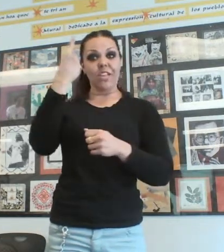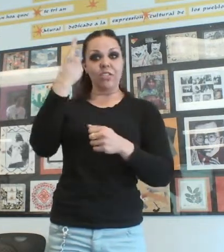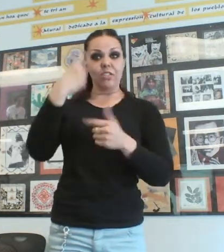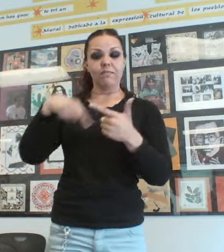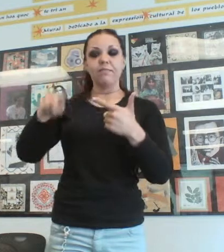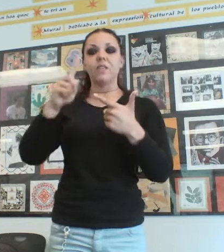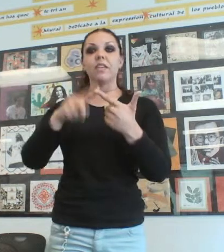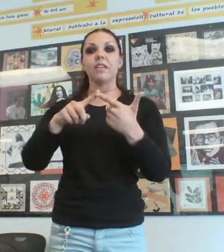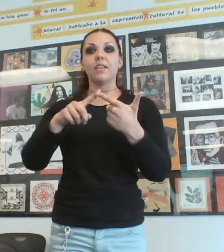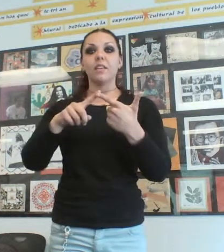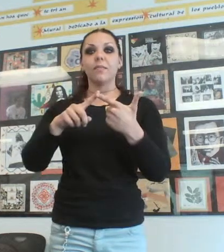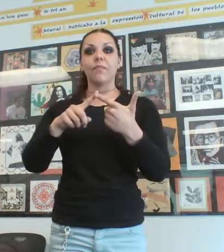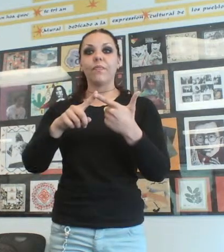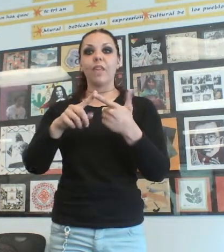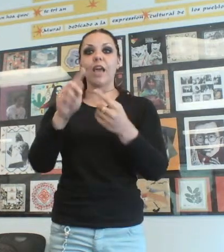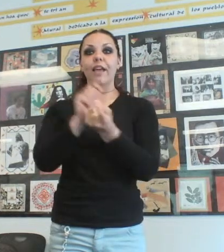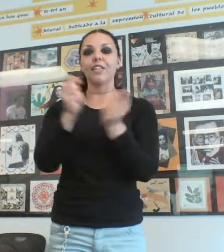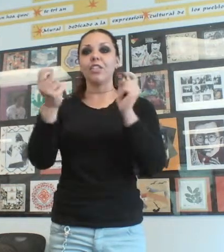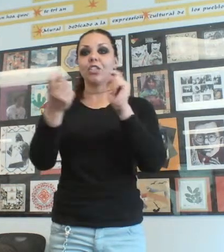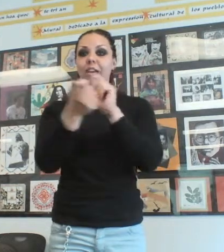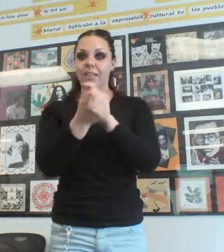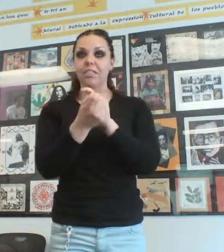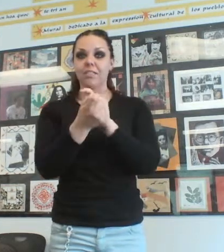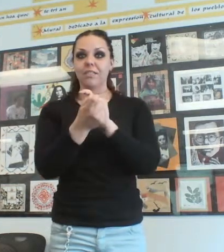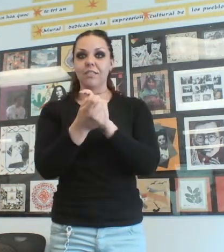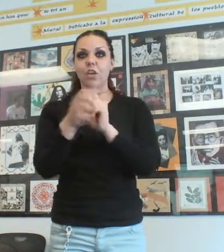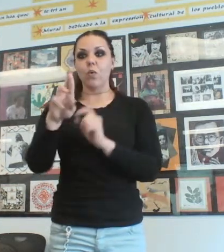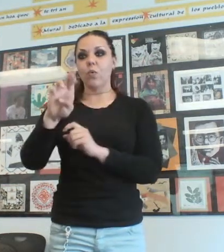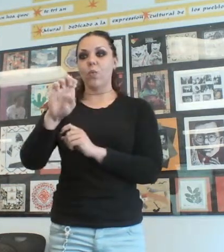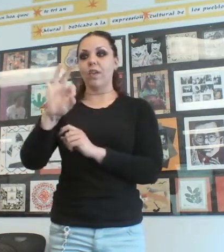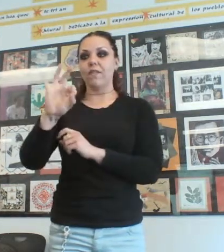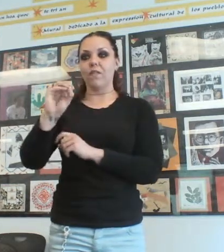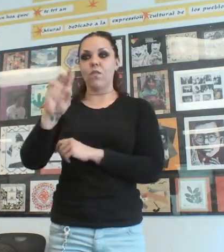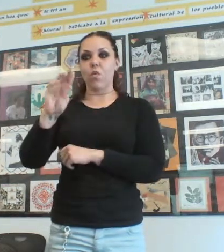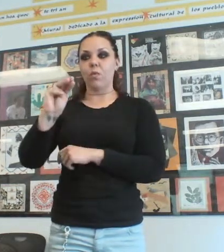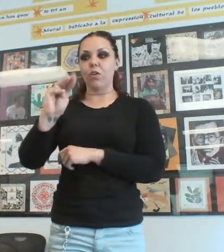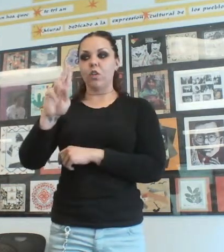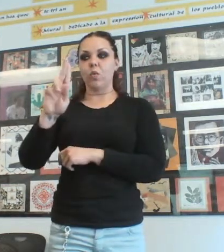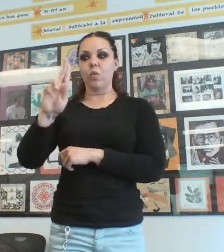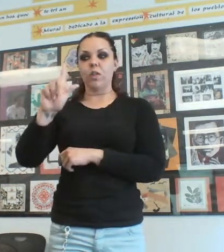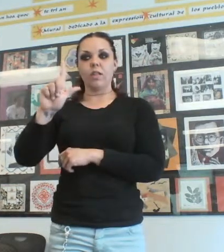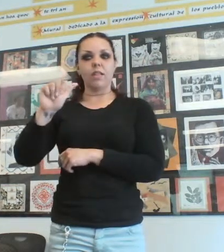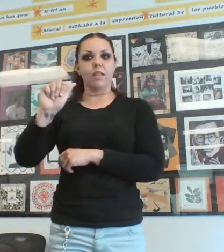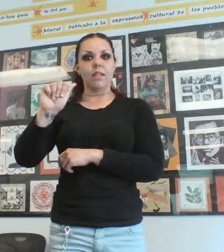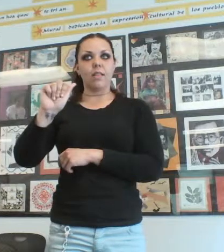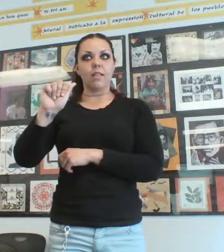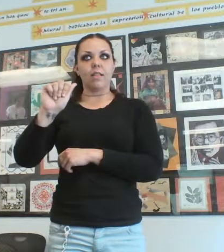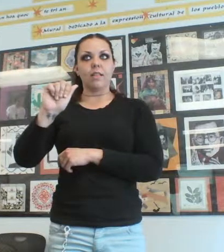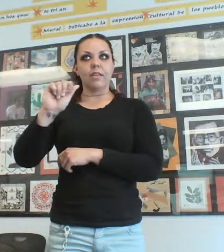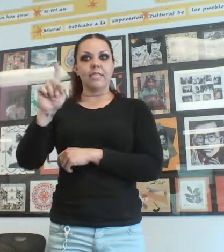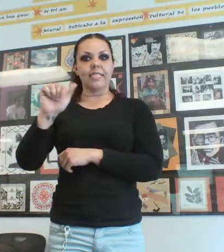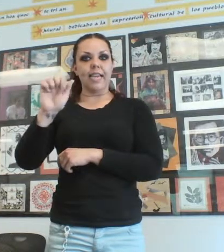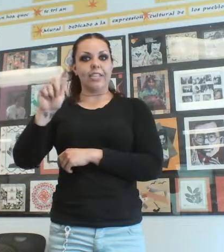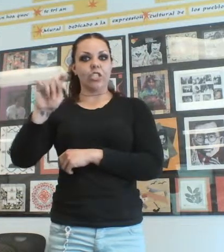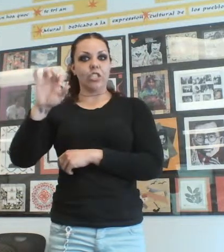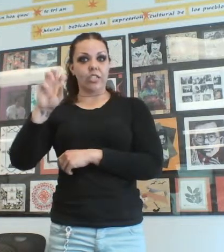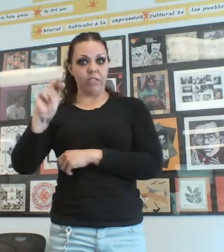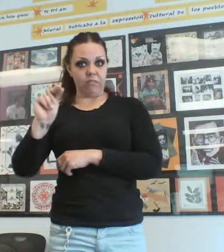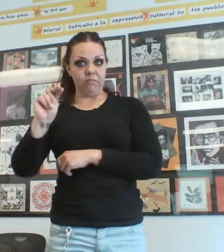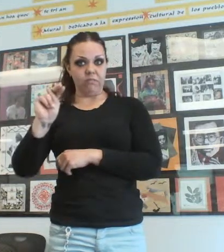Yep, reformulation. That's that word. That's that $10 word. We switch it into the target language. Yes. Comprehension,